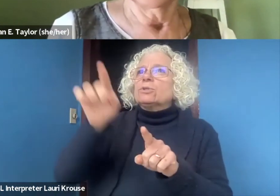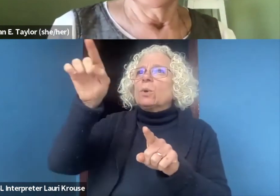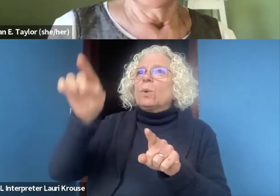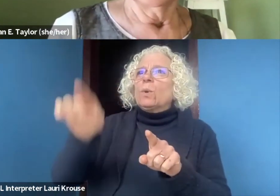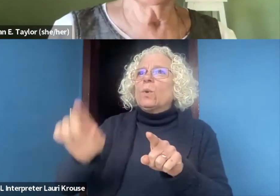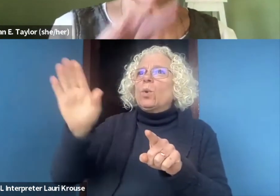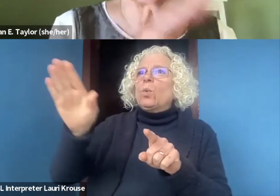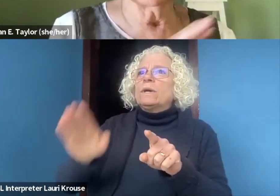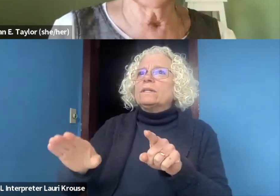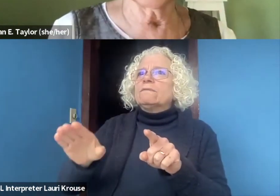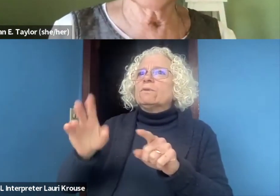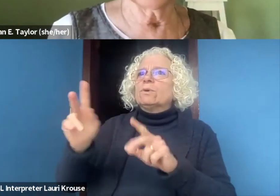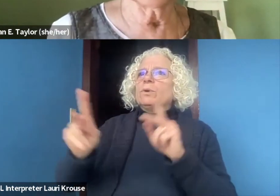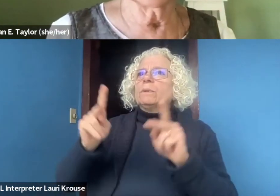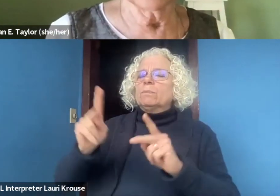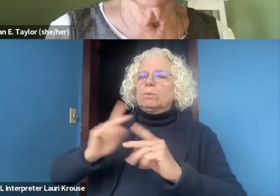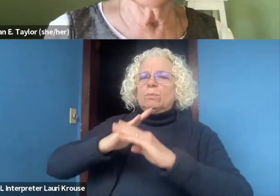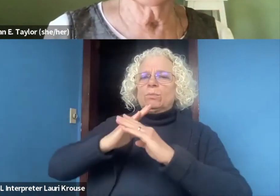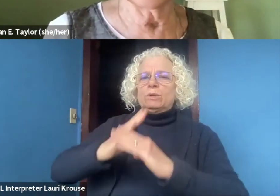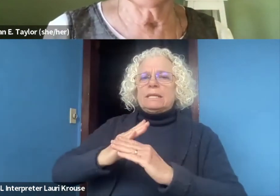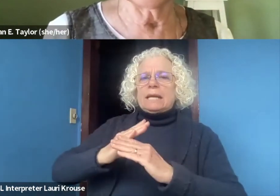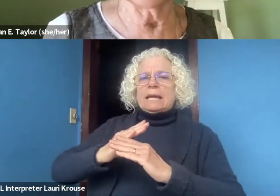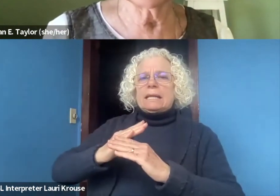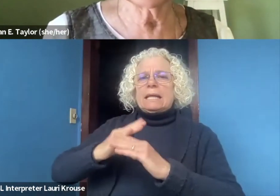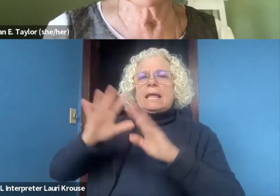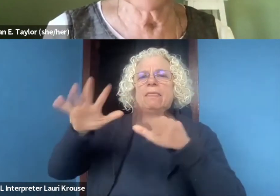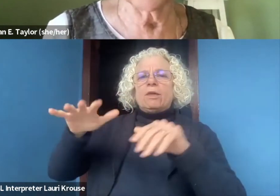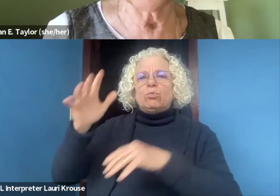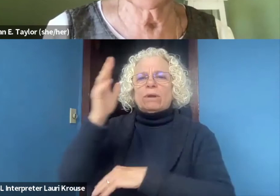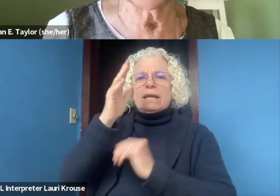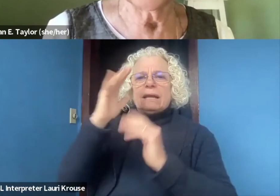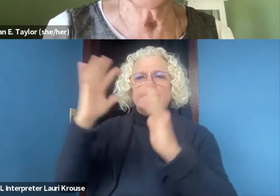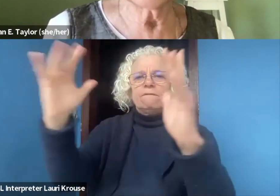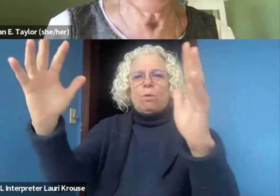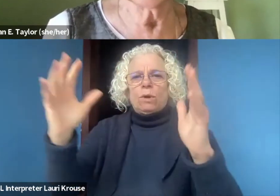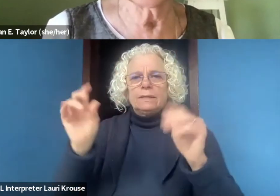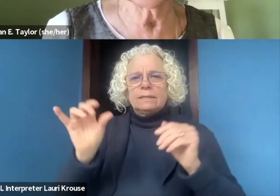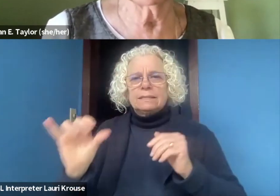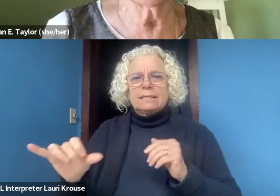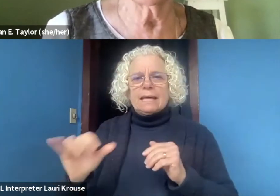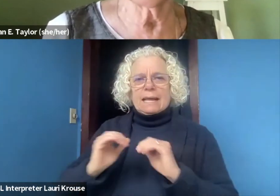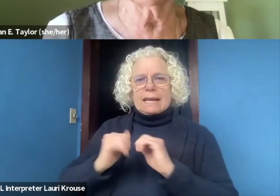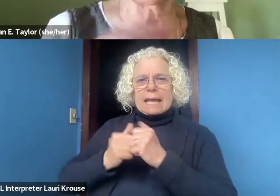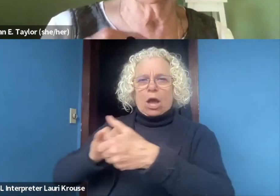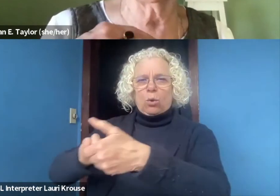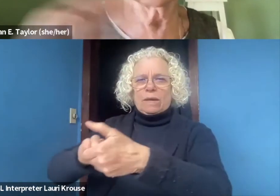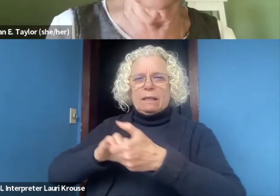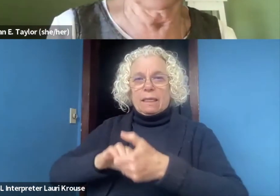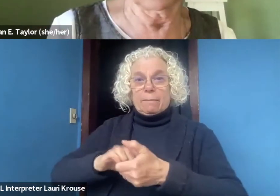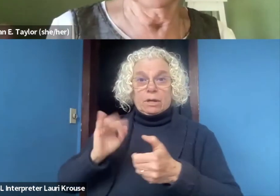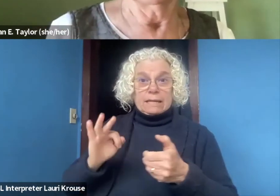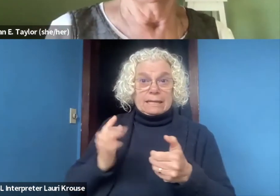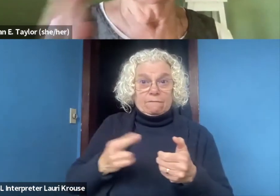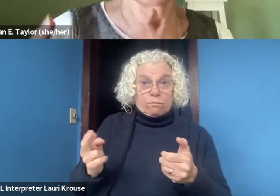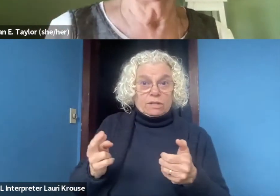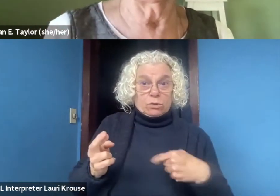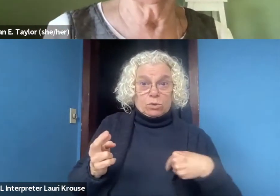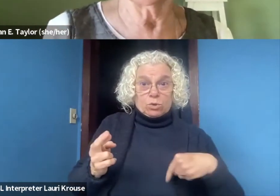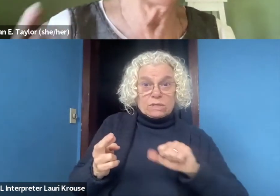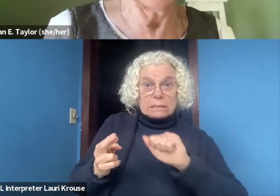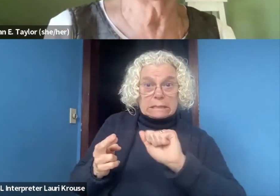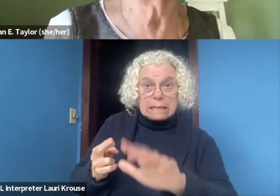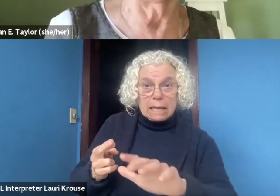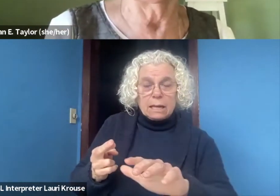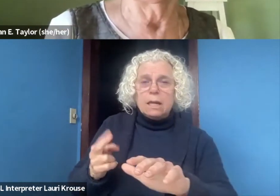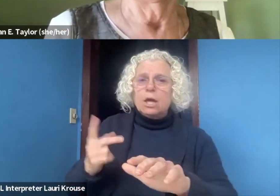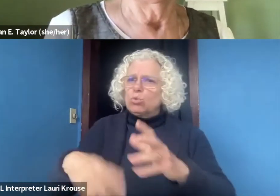rainforest. In the same line of work, how can we collaborate? I think that's why what we'd like to do is when we share this resource document, you